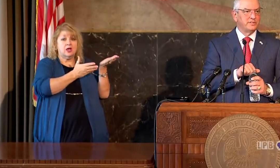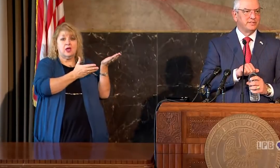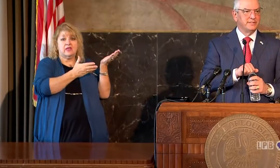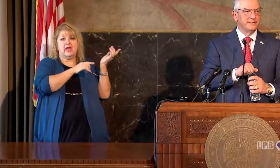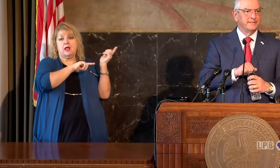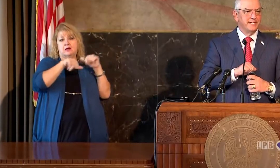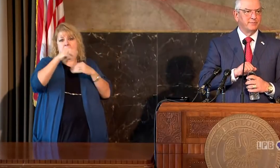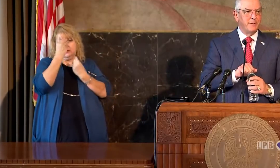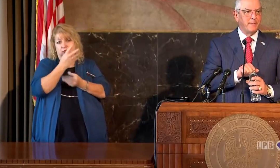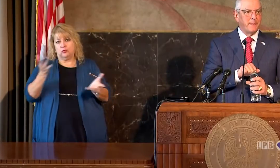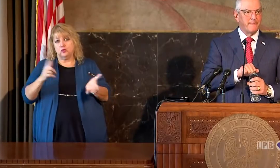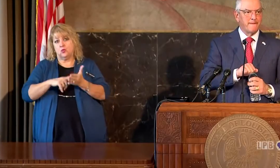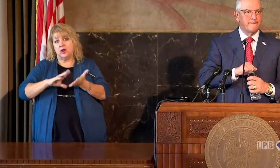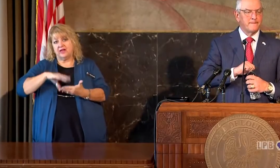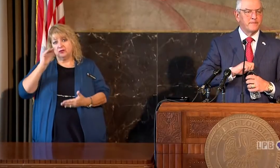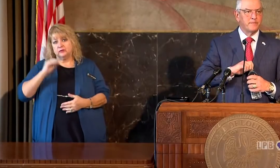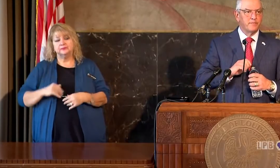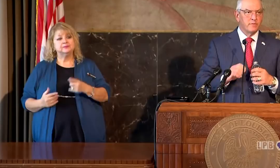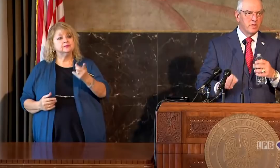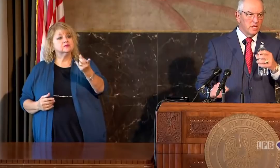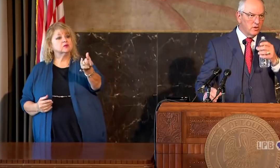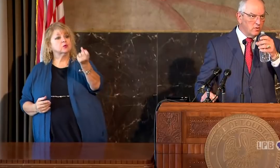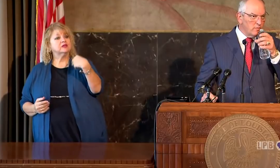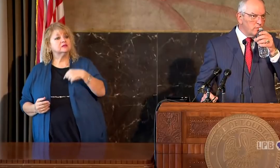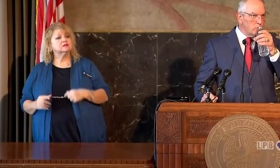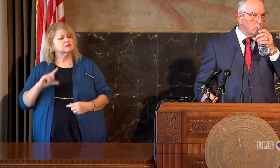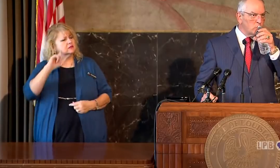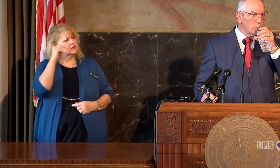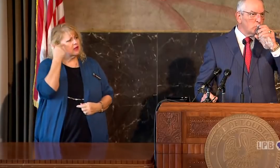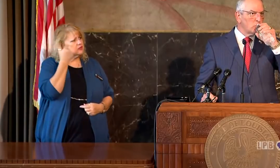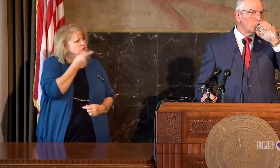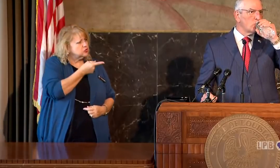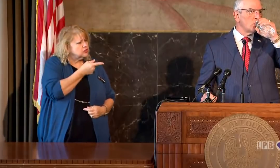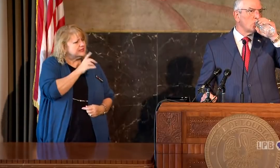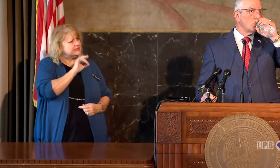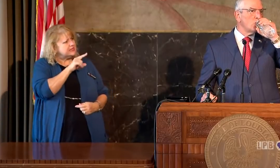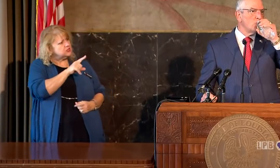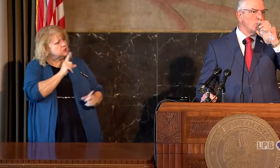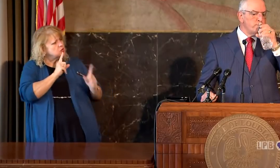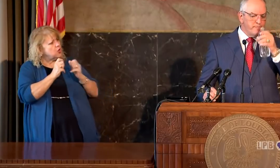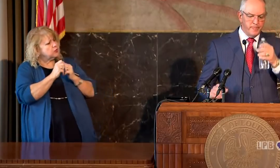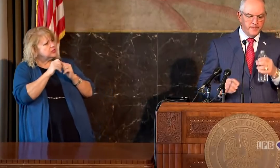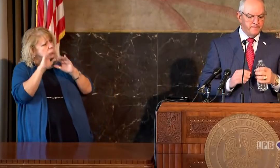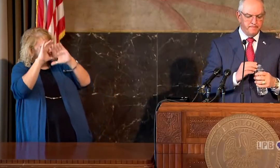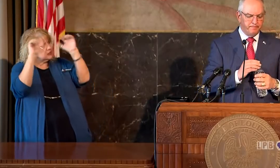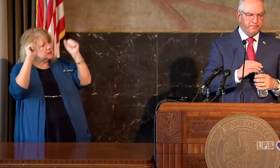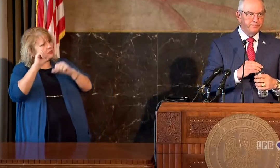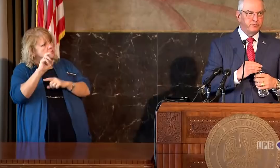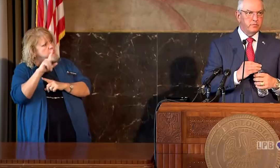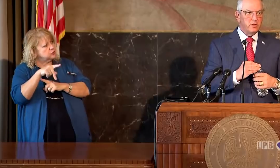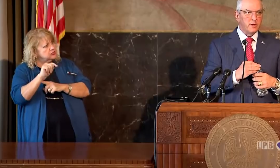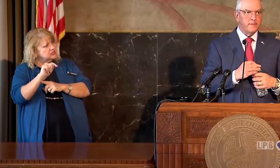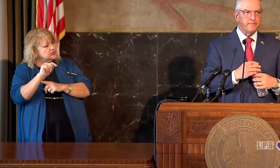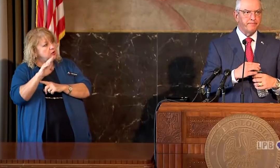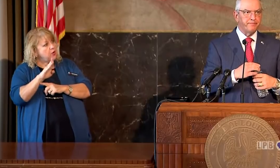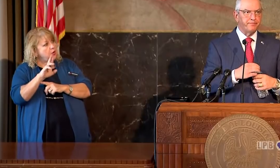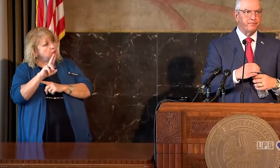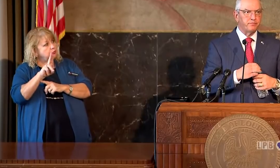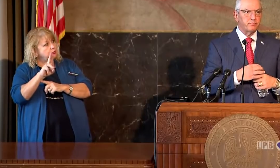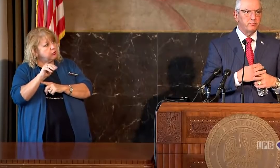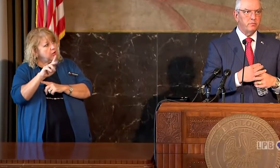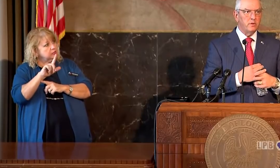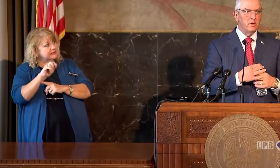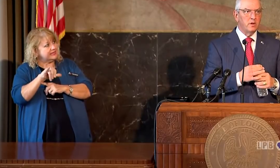some questions. Yes, ma'am. Governor, did you speak to Superintendent Romley about